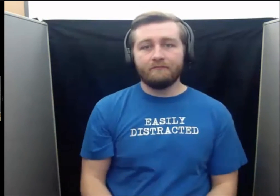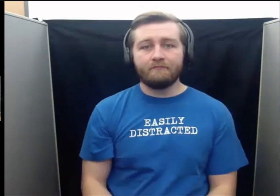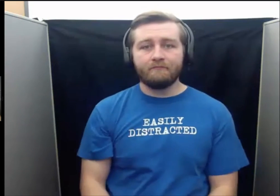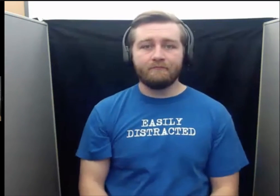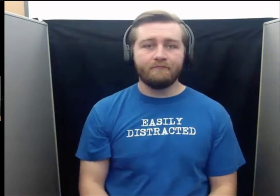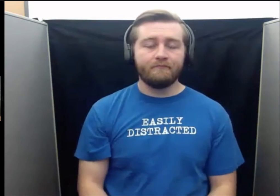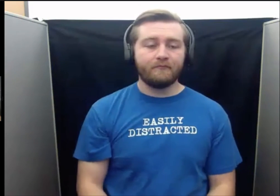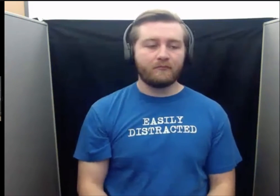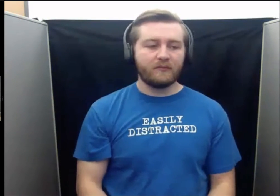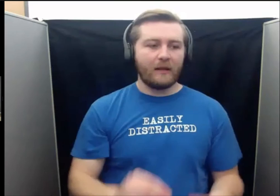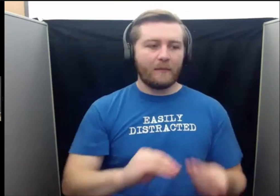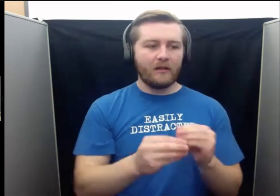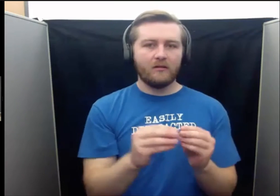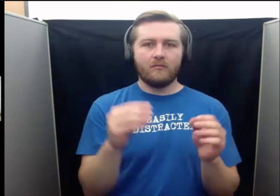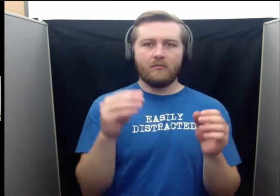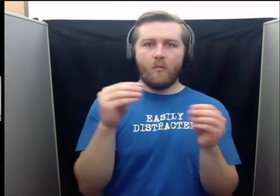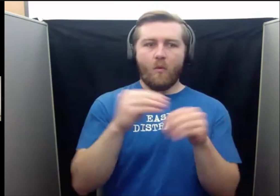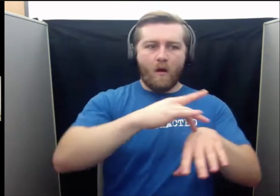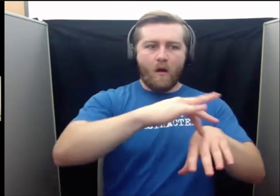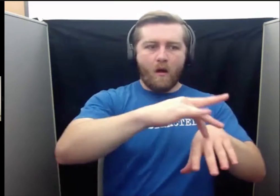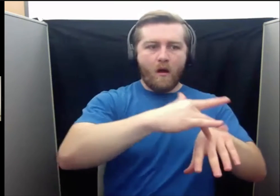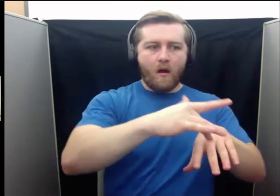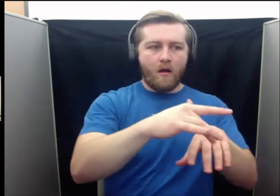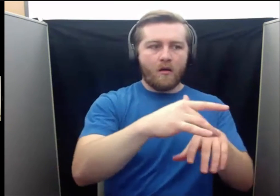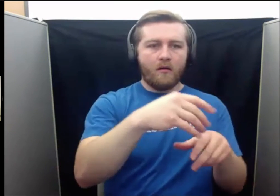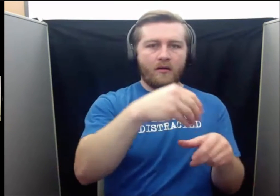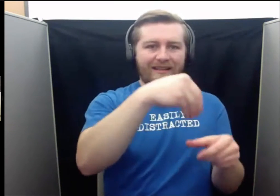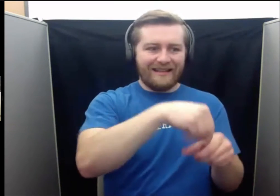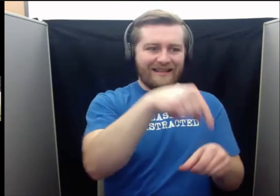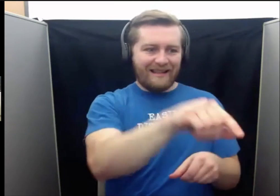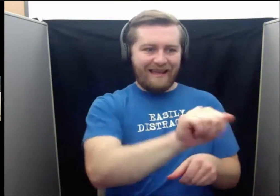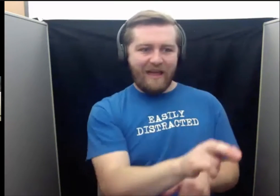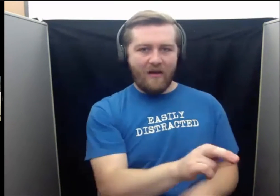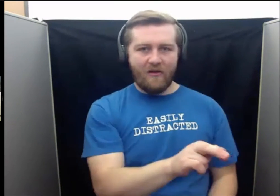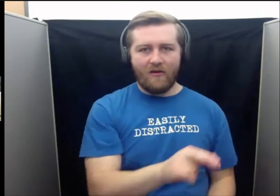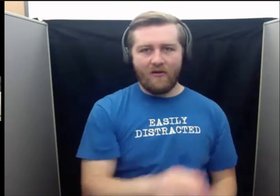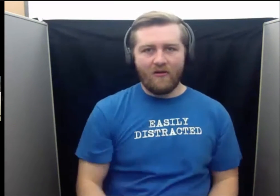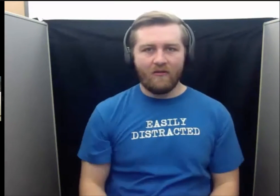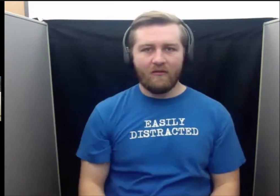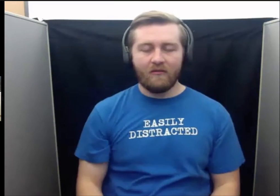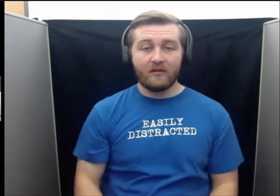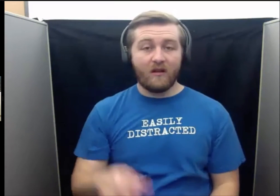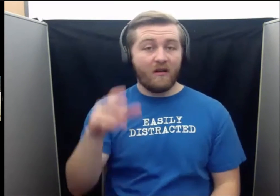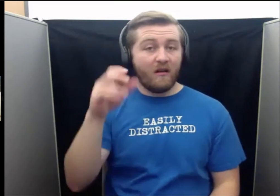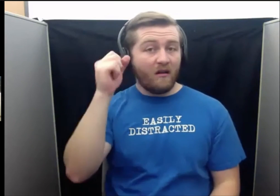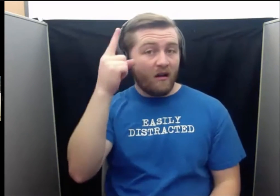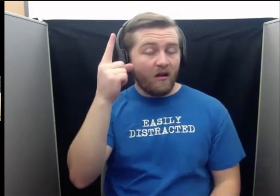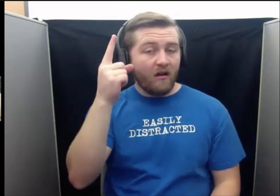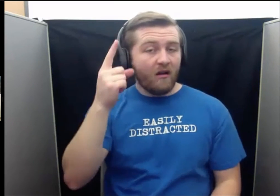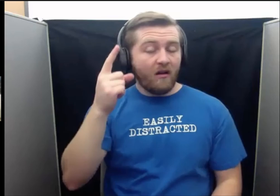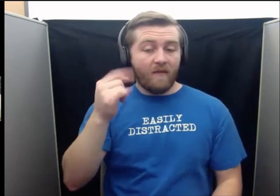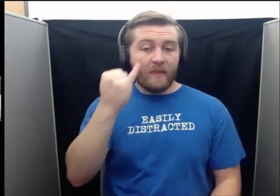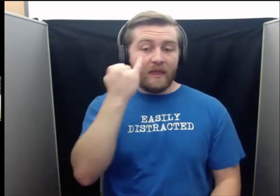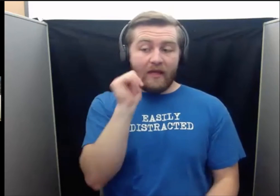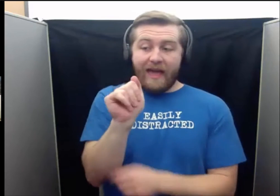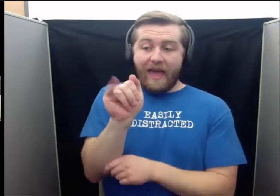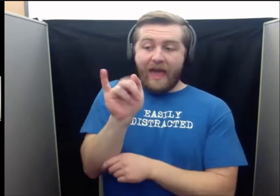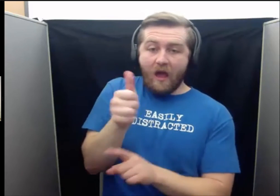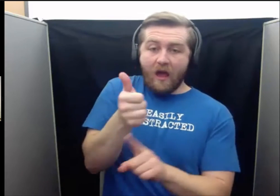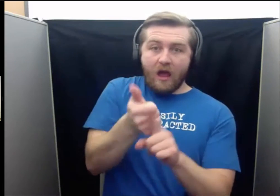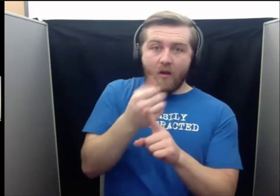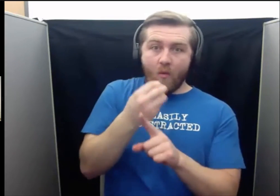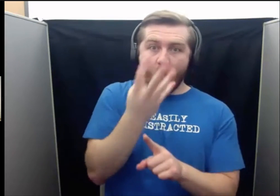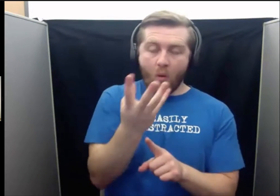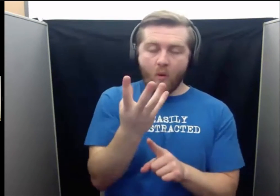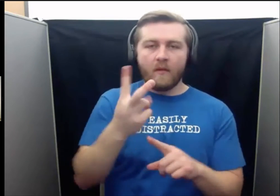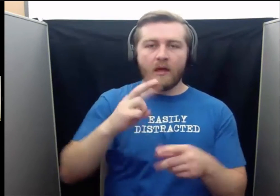air molecules, they're the same way. The warmer the air, the faster those air molecules are moving, and the more space there is between the air